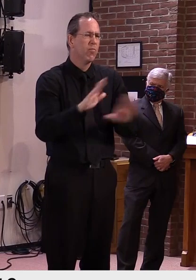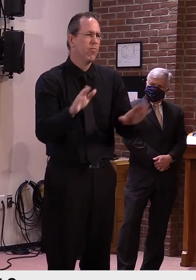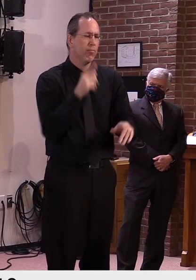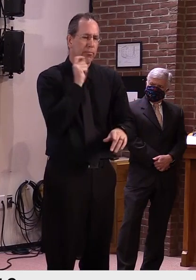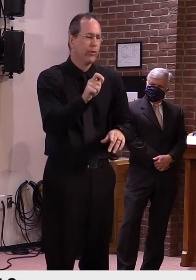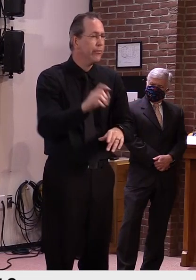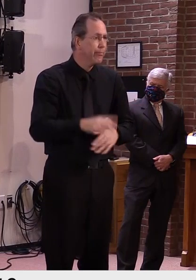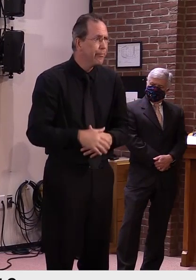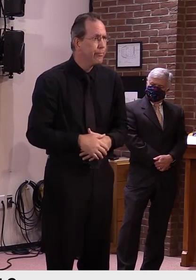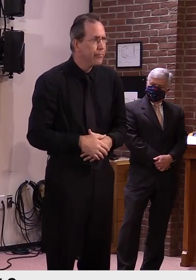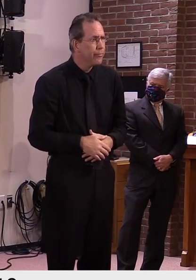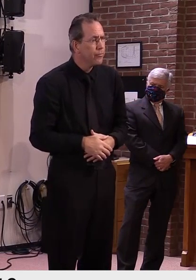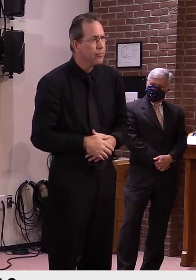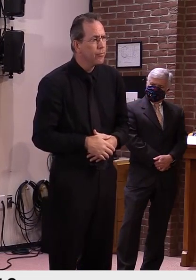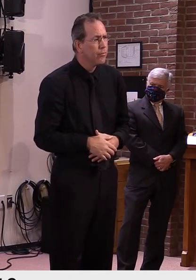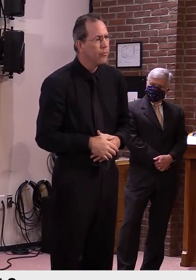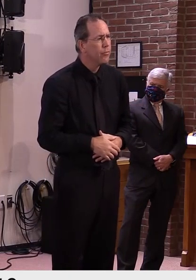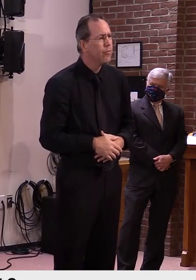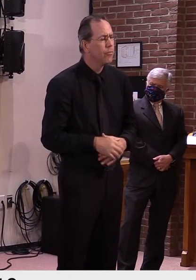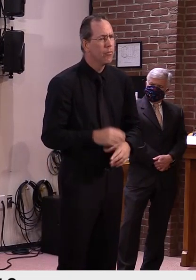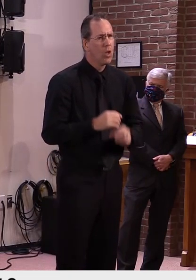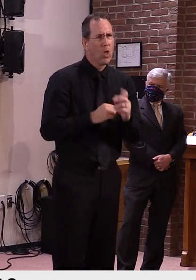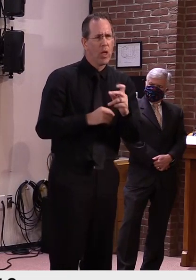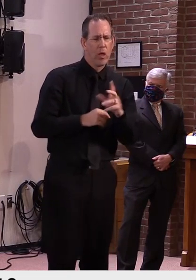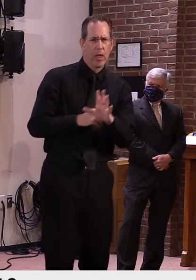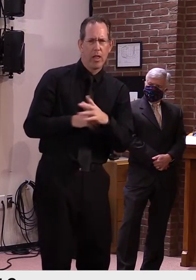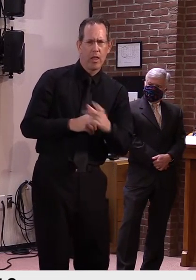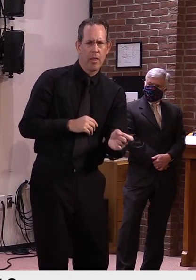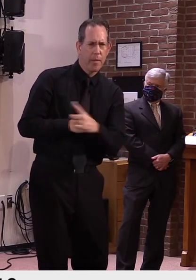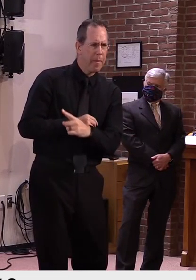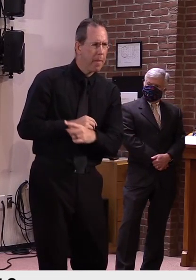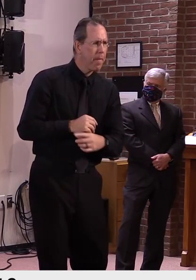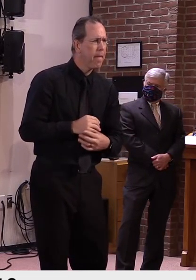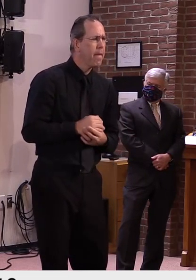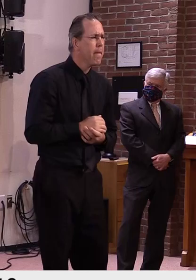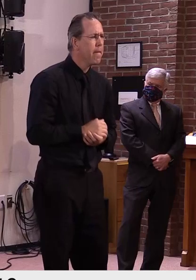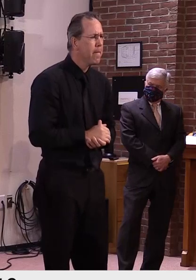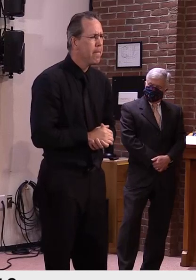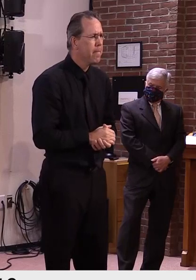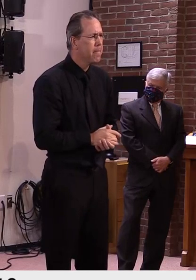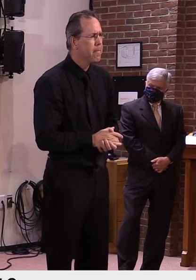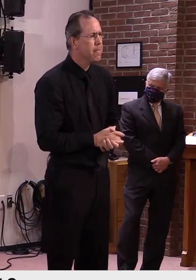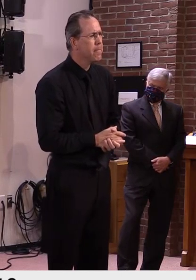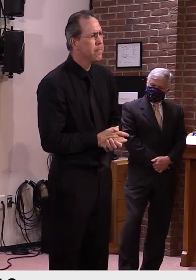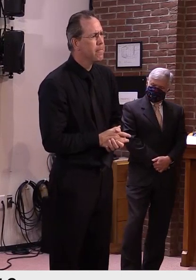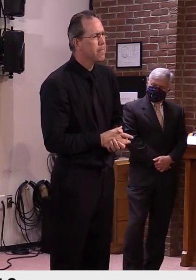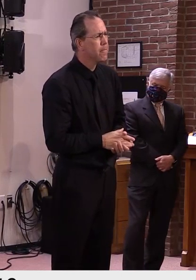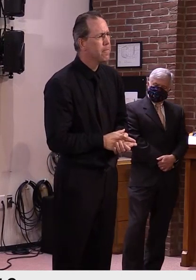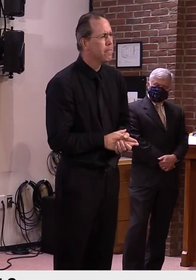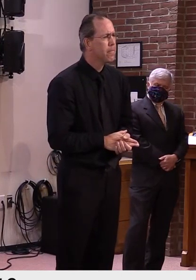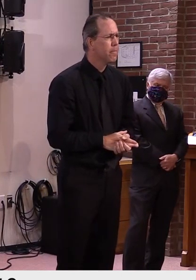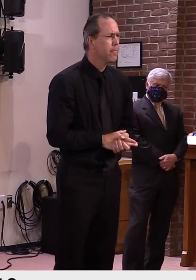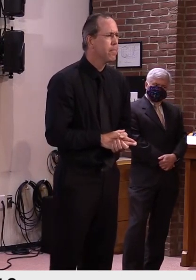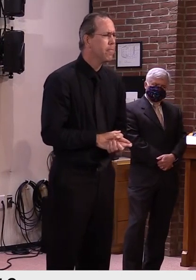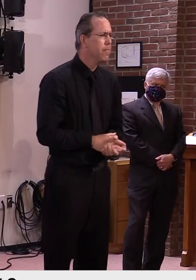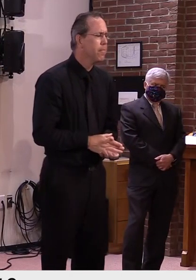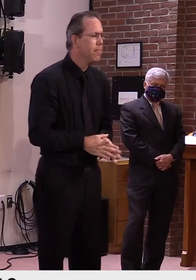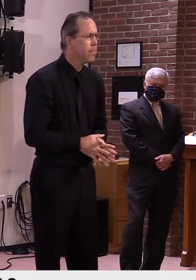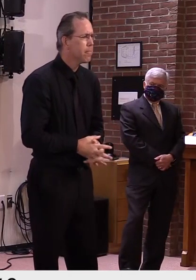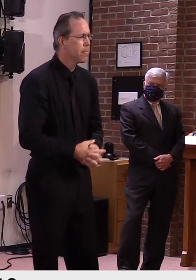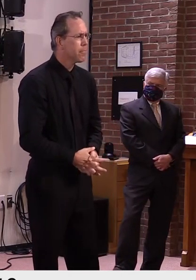Are you and your experts continuing to monitor studies on the mask wearing that show both the benefits and potential harms that